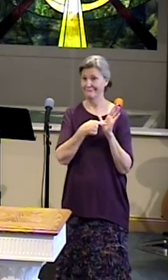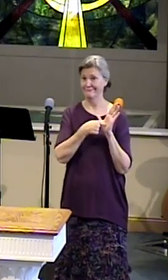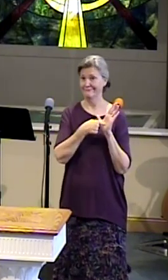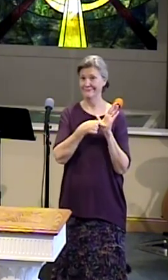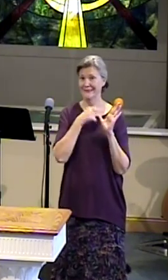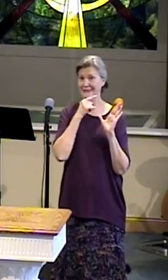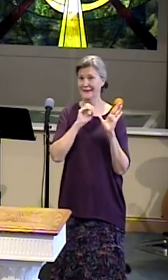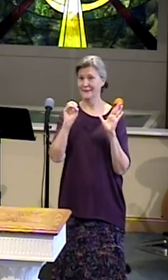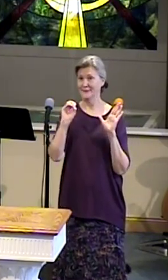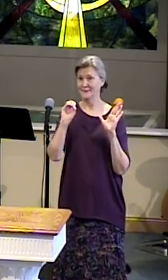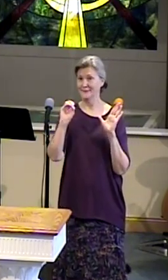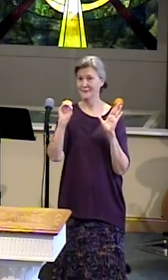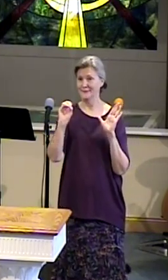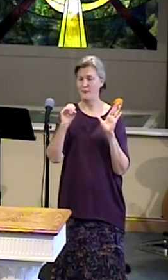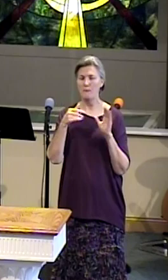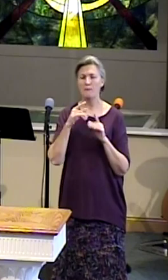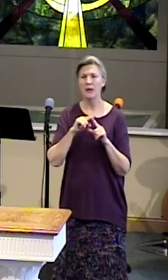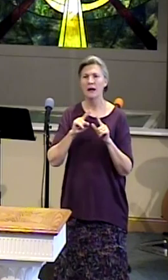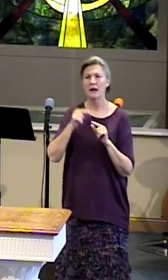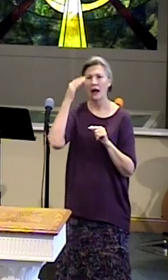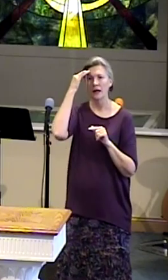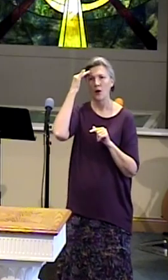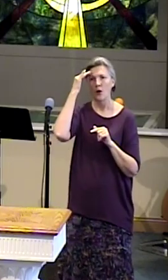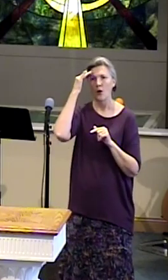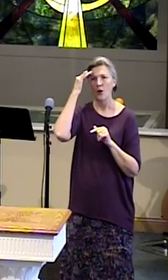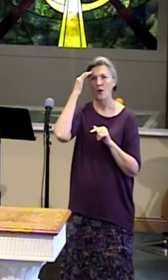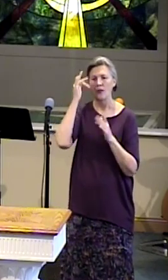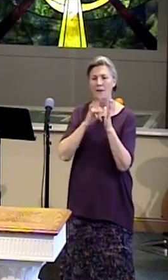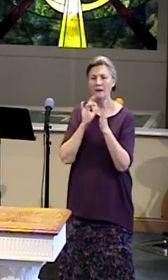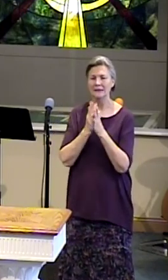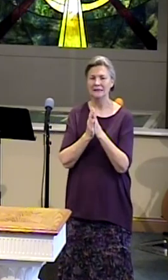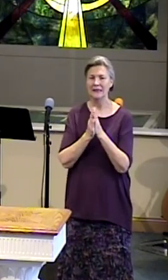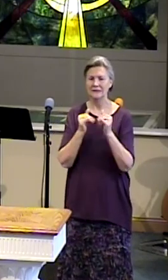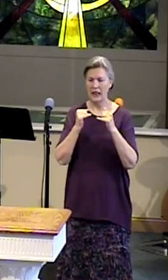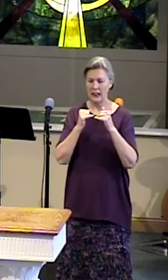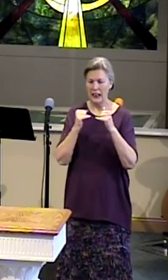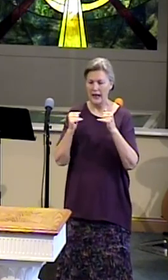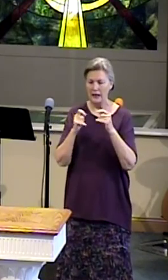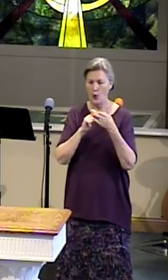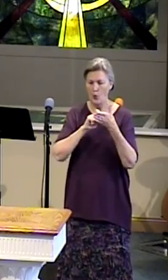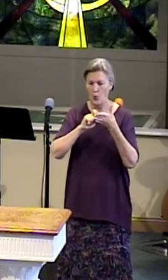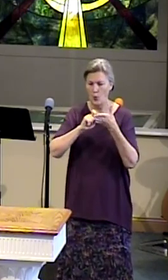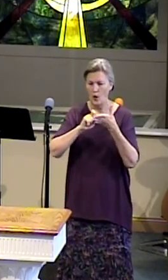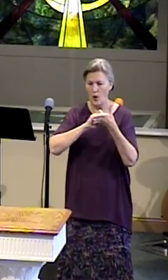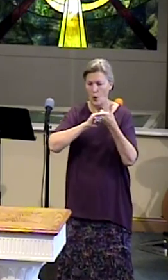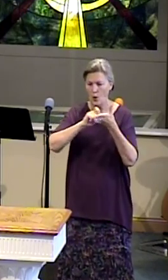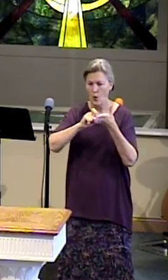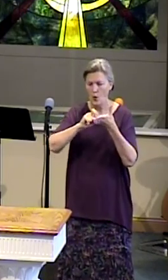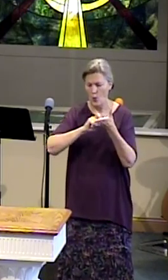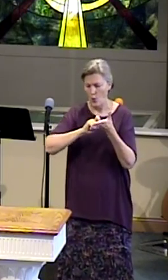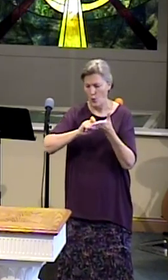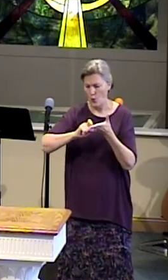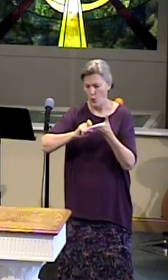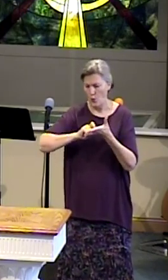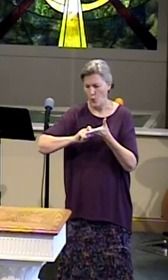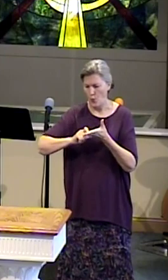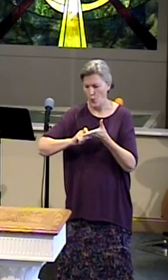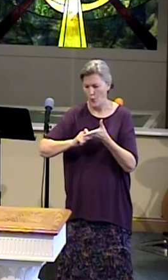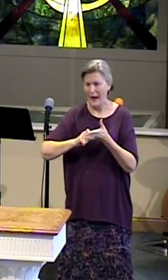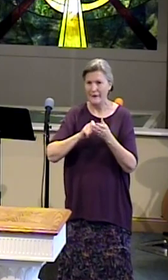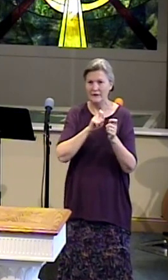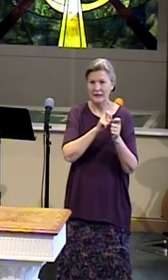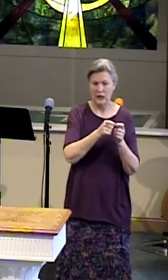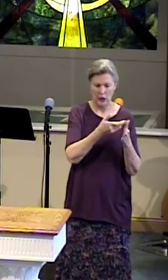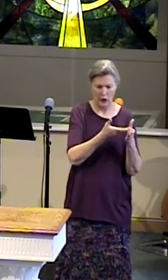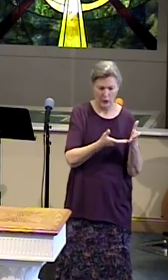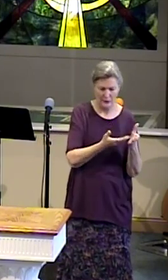I do know this. The Bible says line upon line, precept upon precept, here a little and there a little. If you